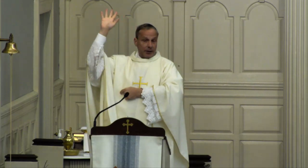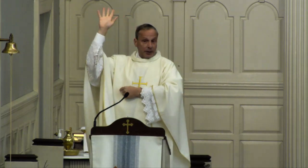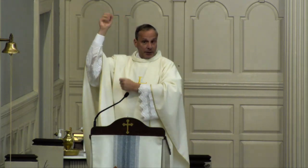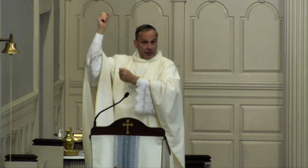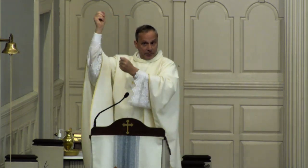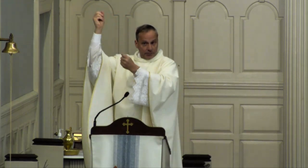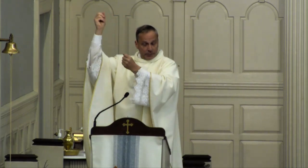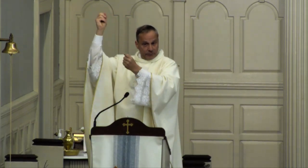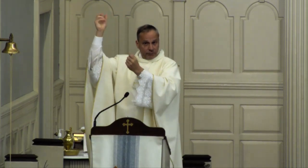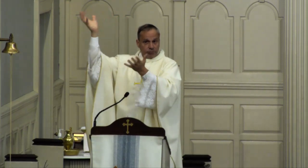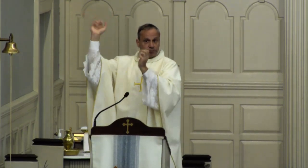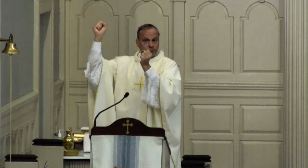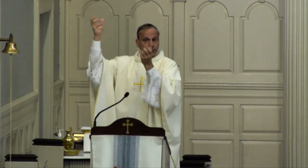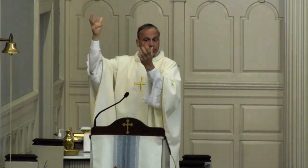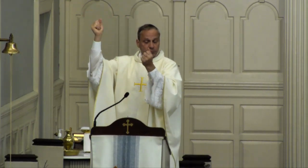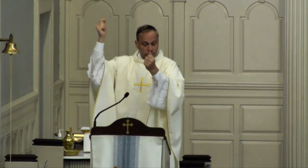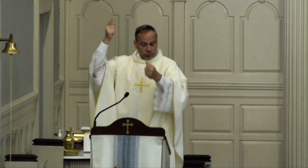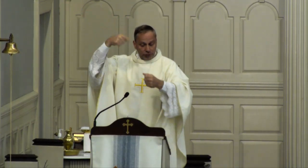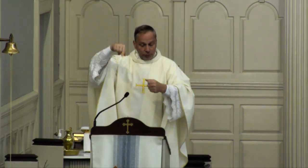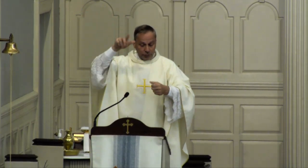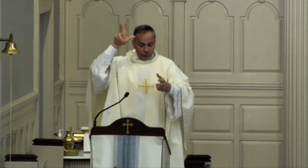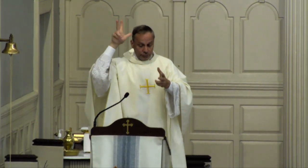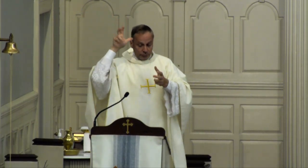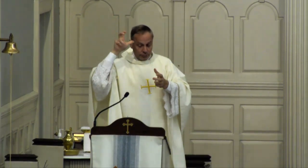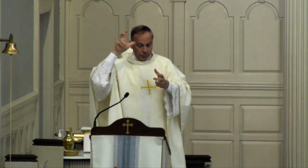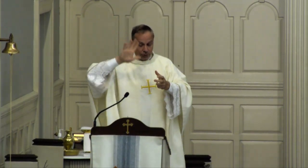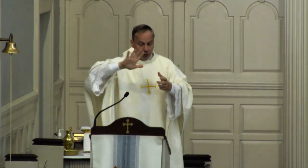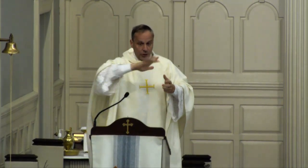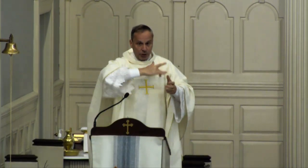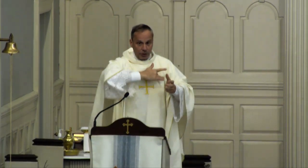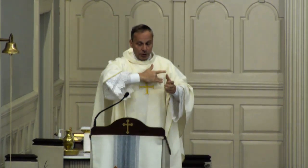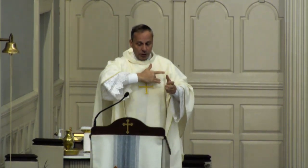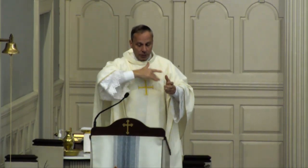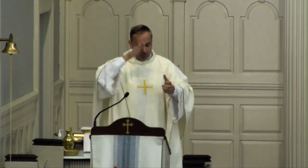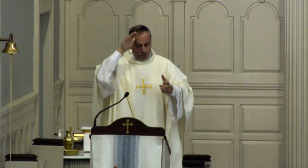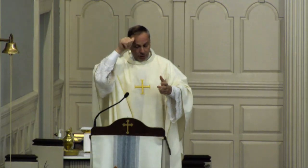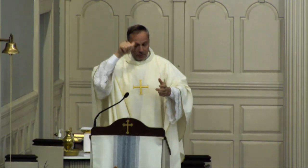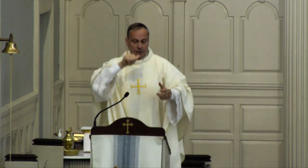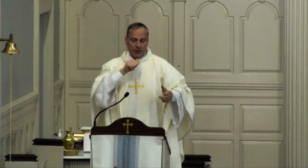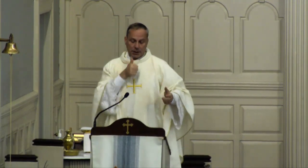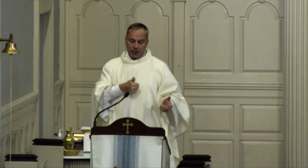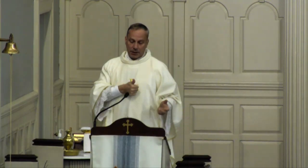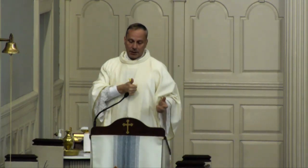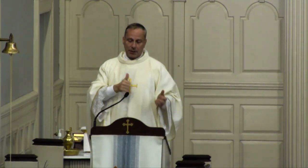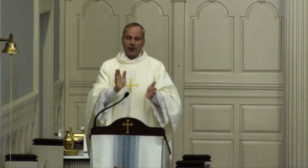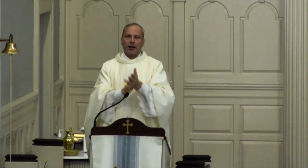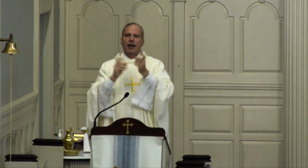If today you hear his voice, harden not your hearts.